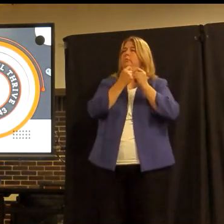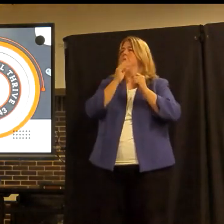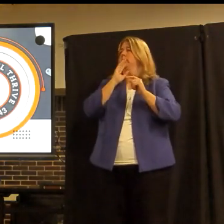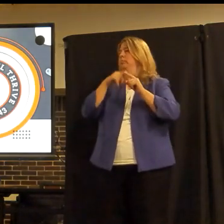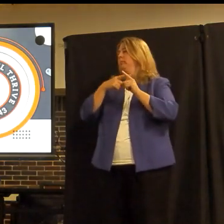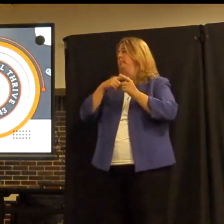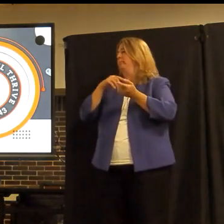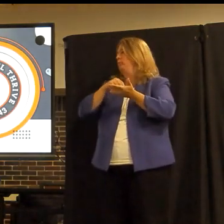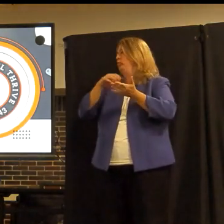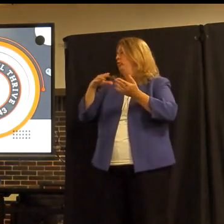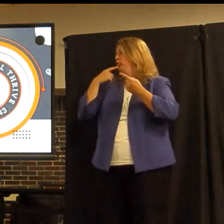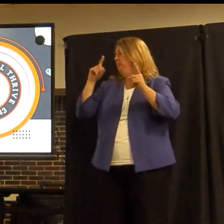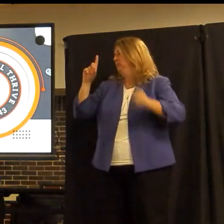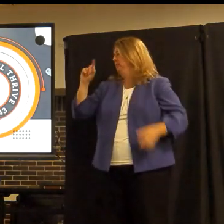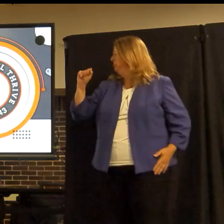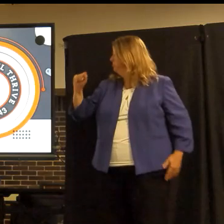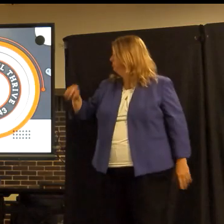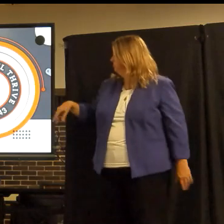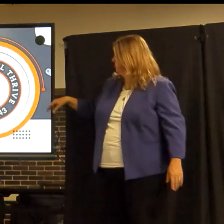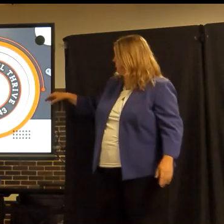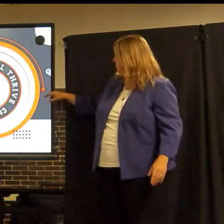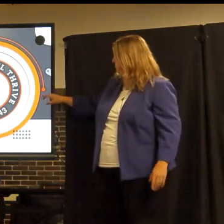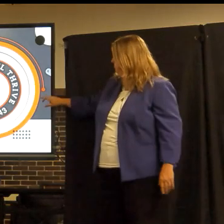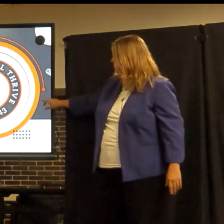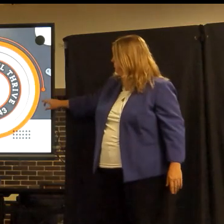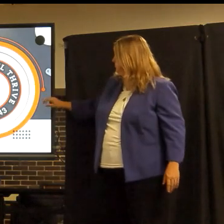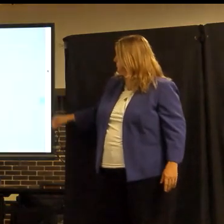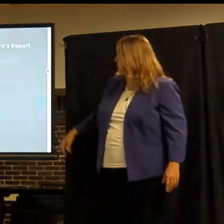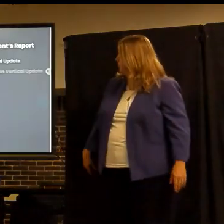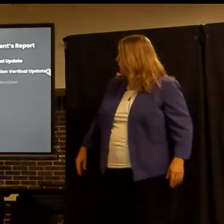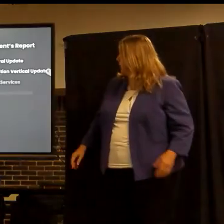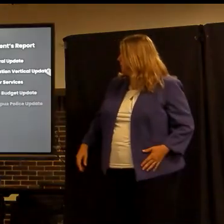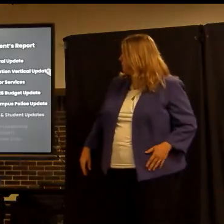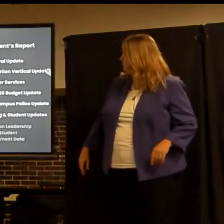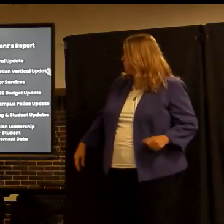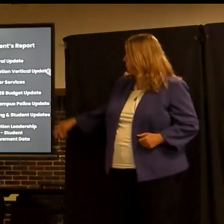then ending up with the education team will cover student achievement data.